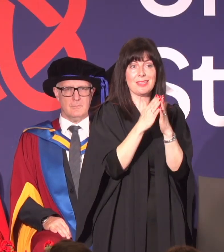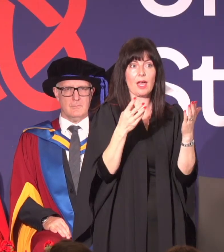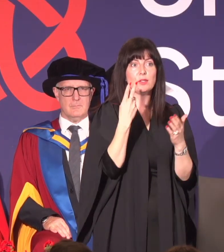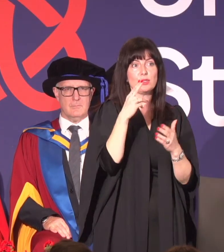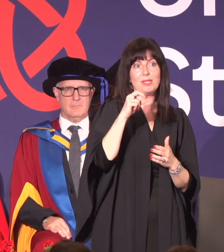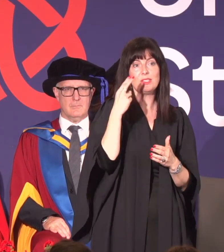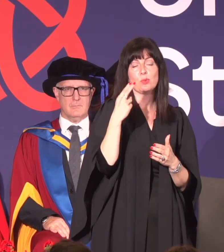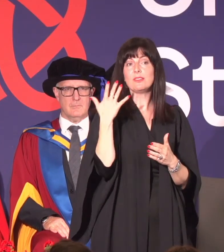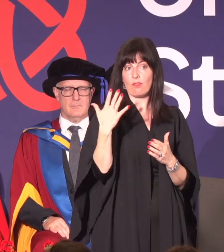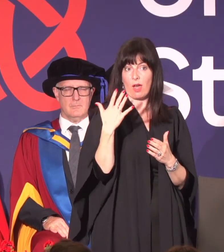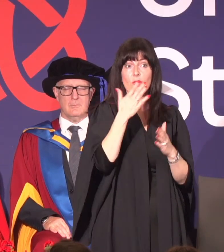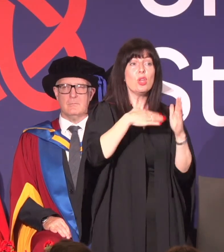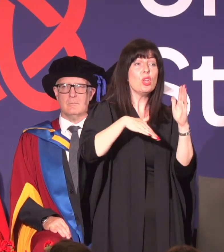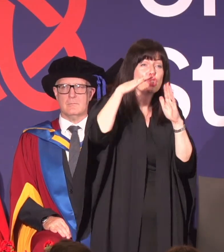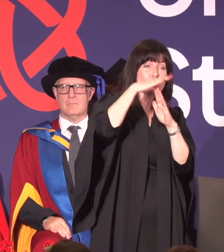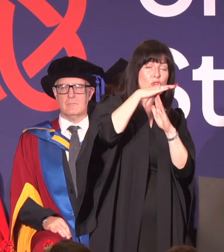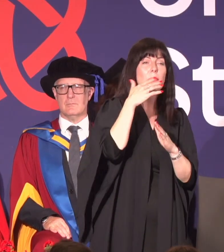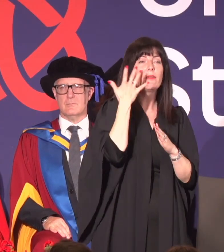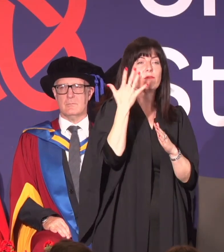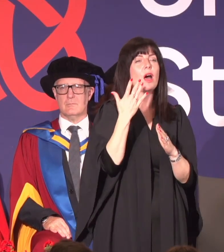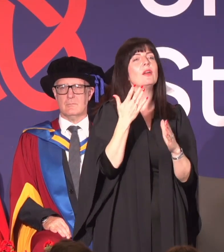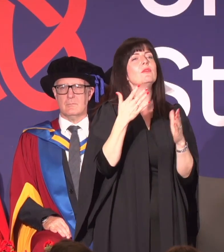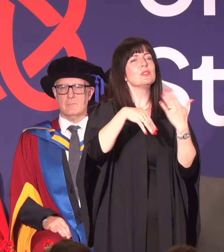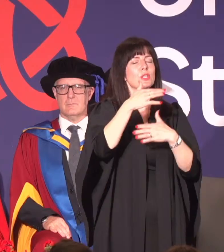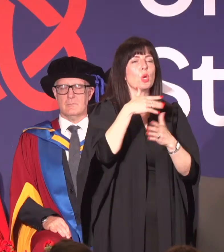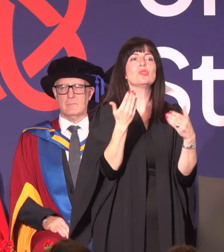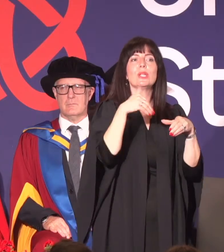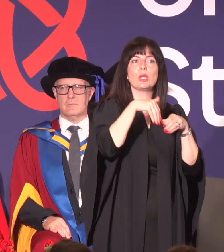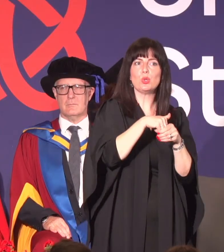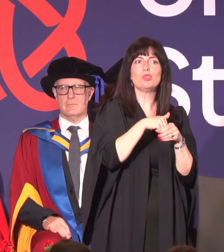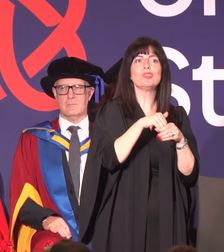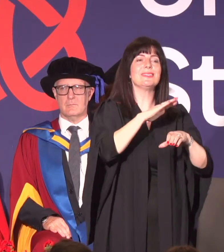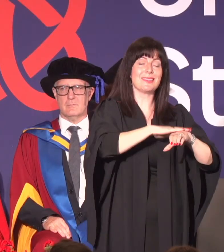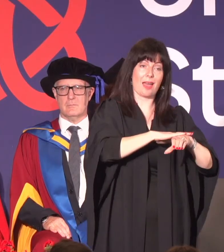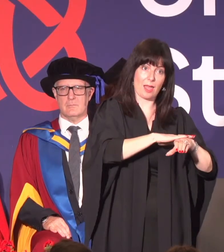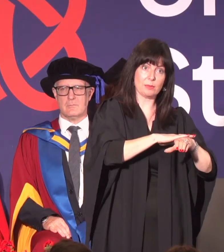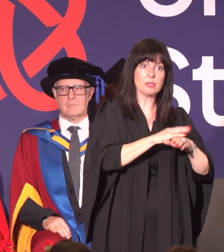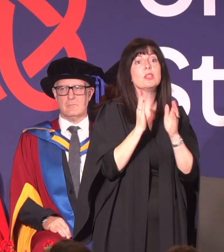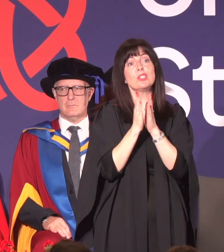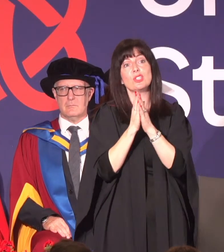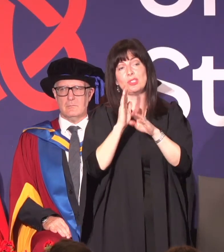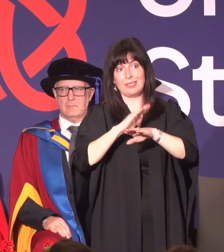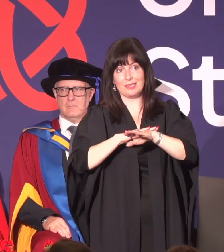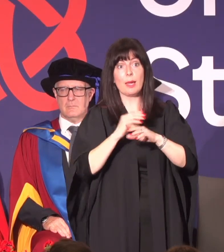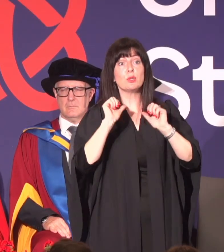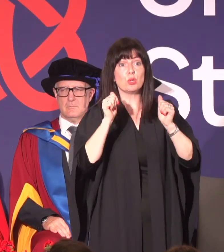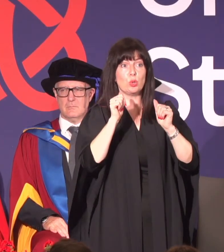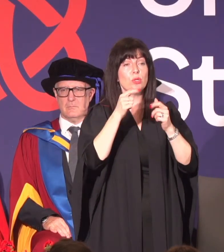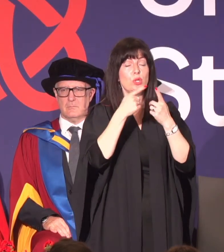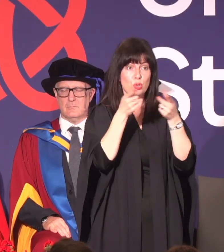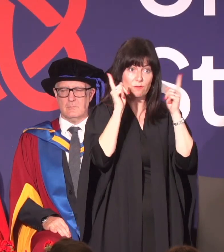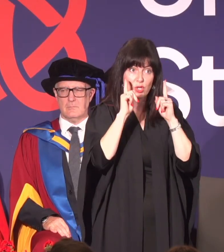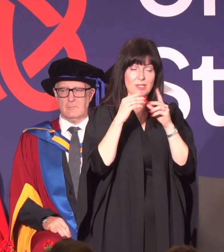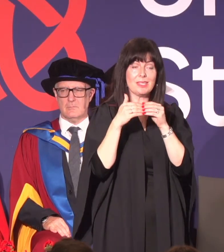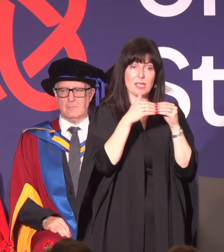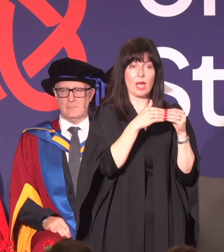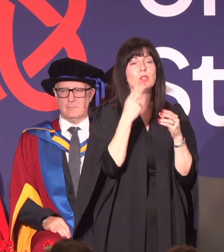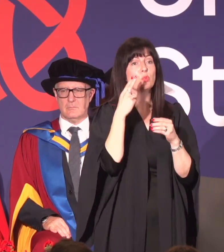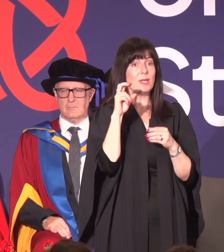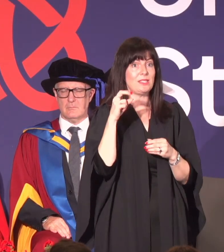2025, and in the top 5 for social inclusion in the Times and Sunday Times Good University Guide